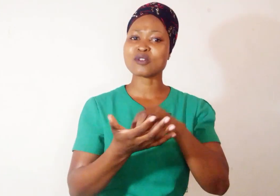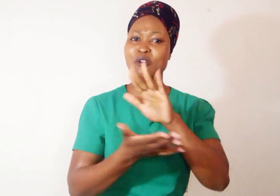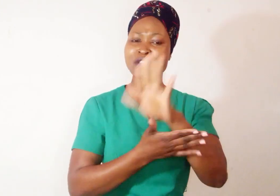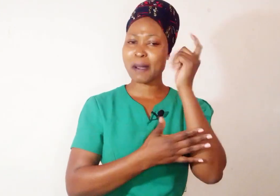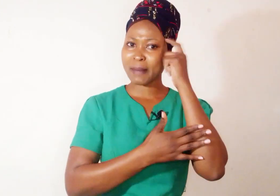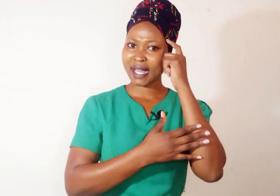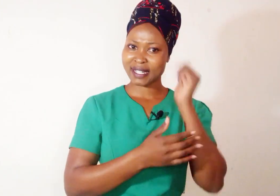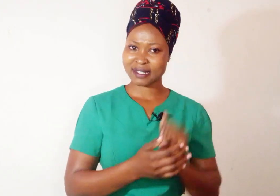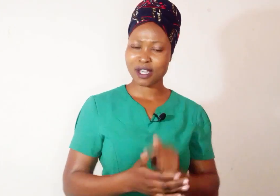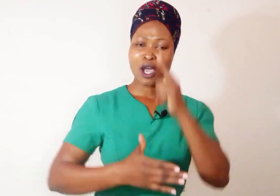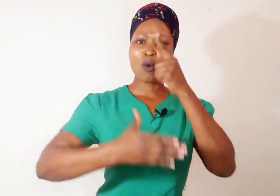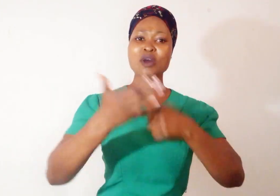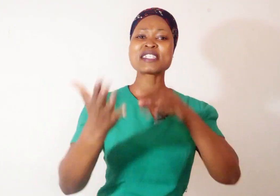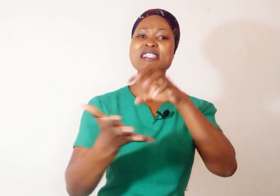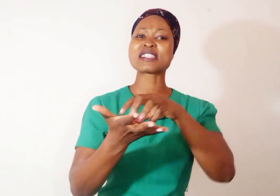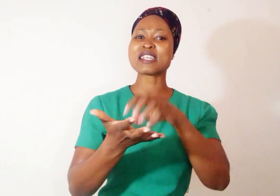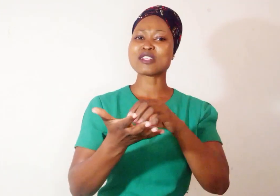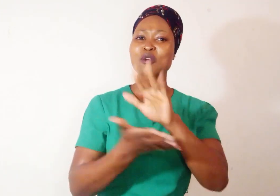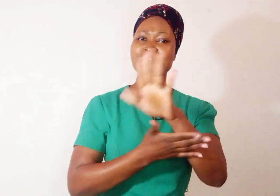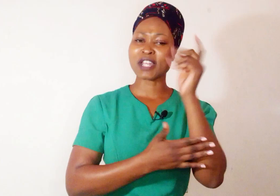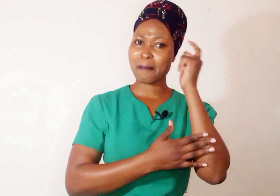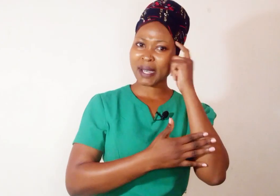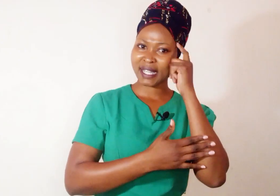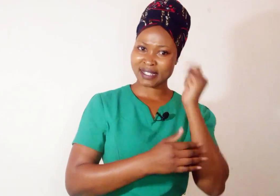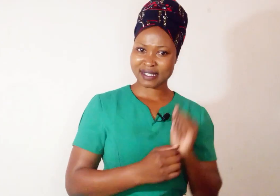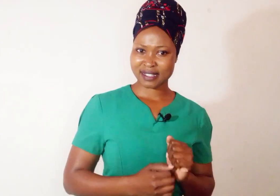of their mind? What is the state of their mind?